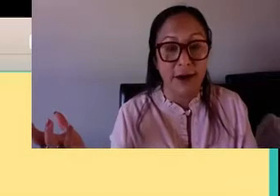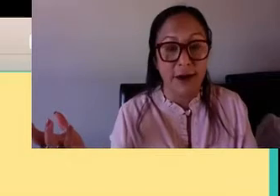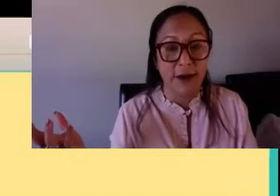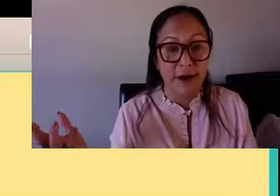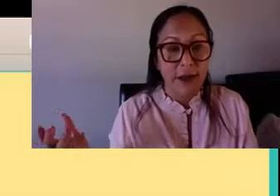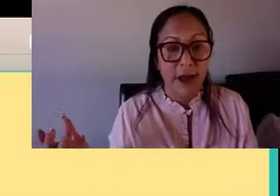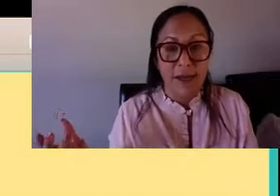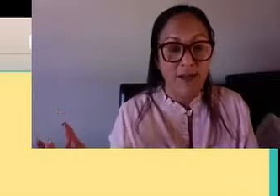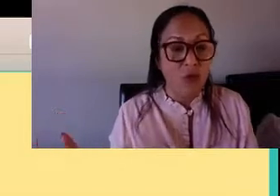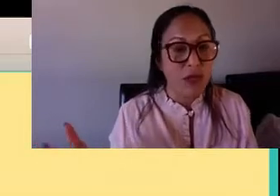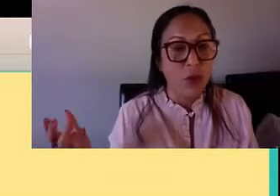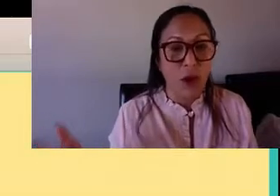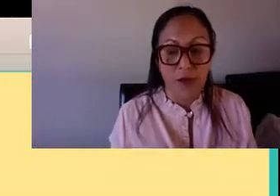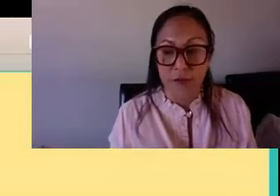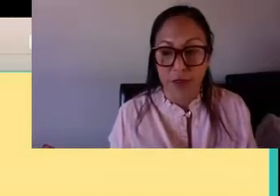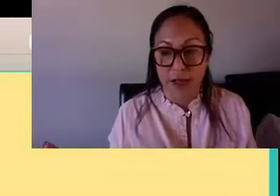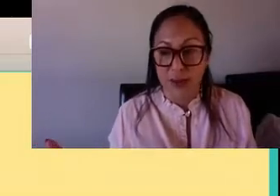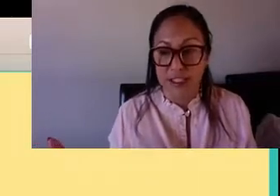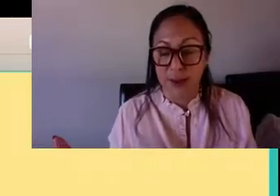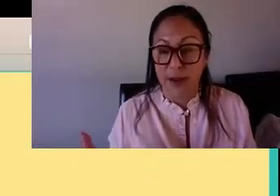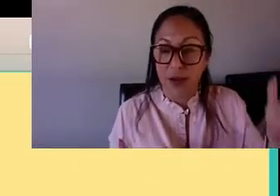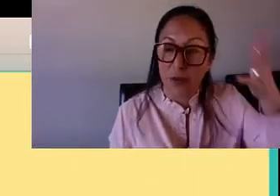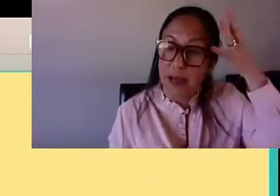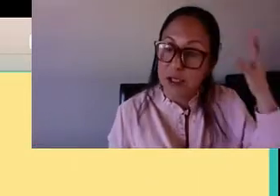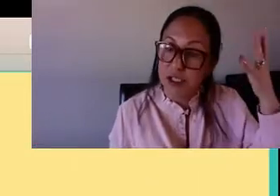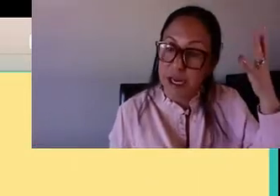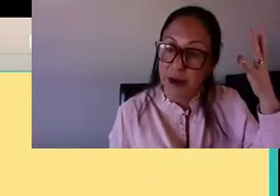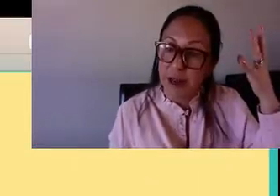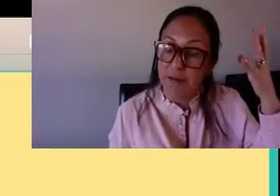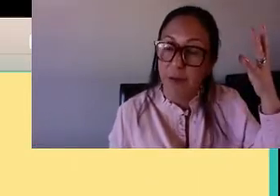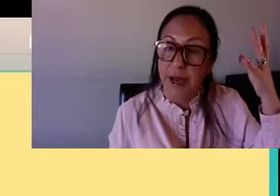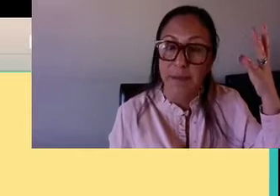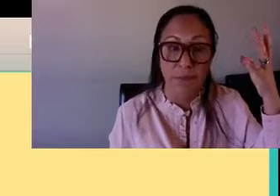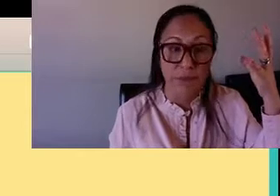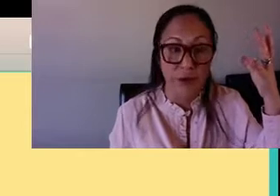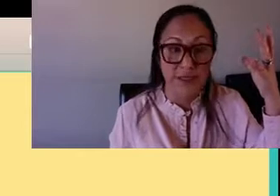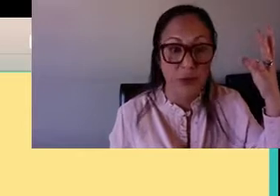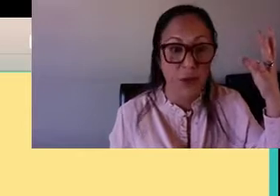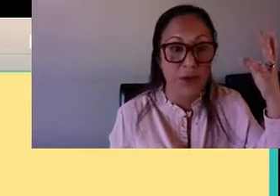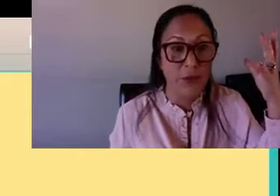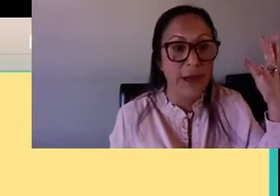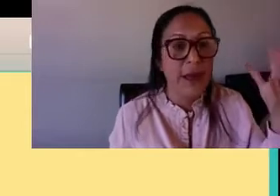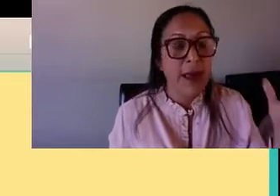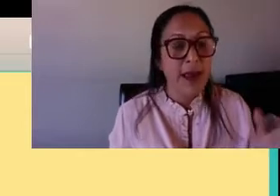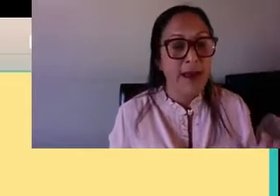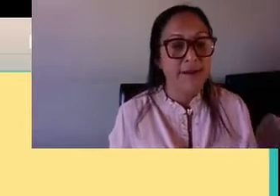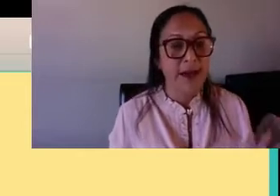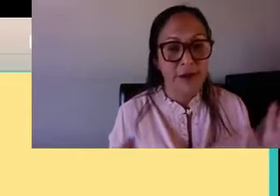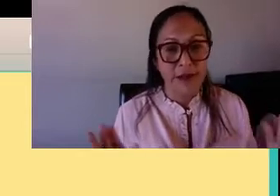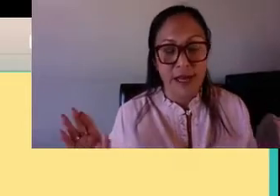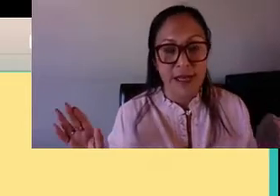here. It's a really wonderful thing to expand on their language area of the brain between 0 and 3.